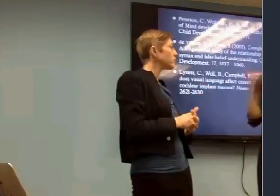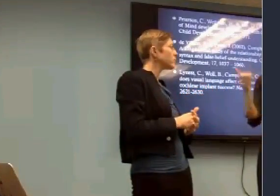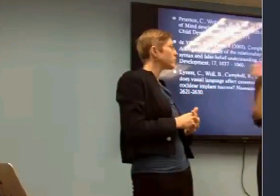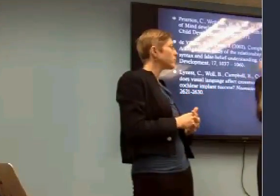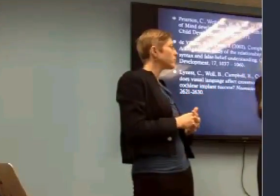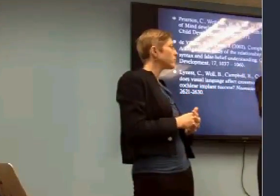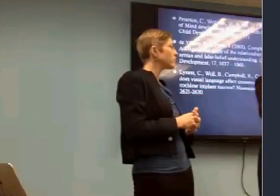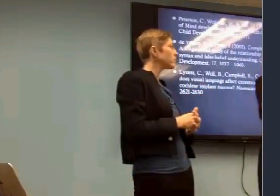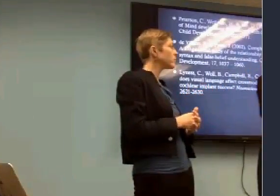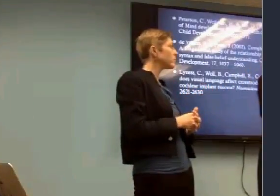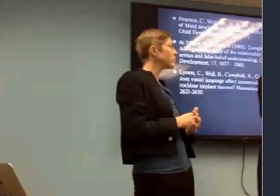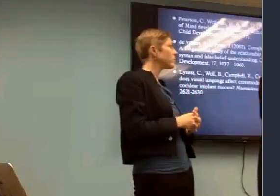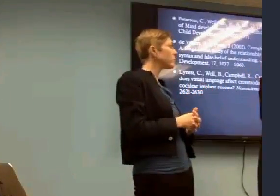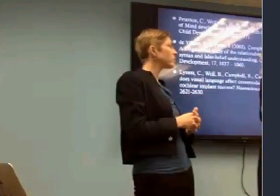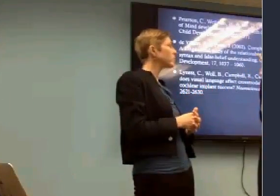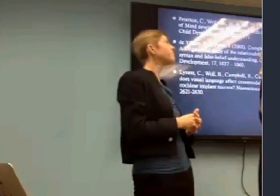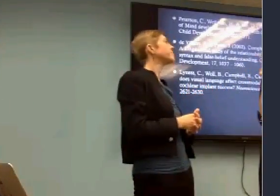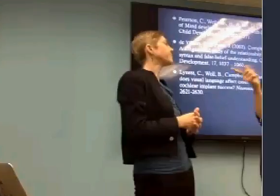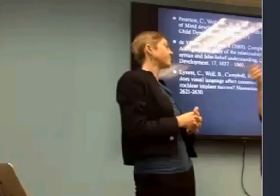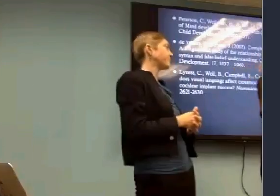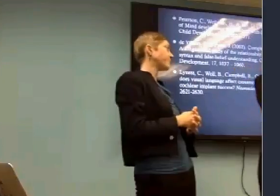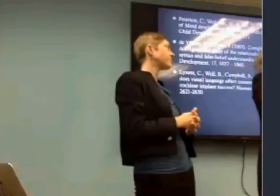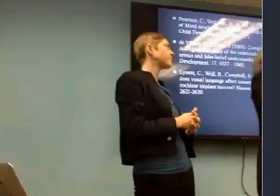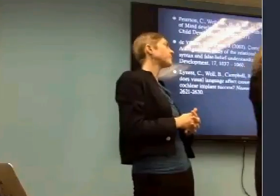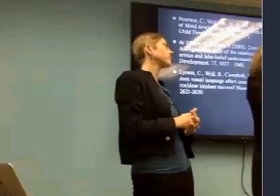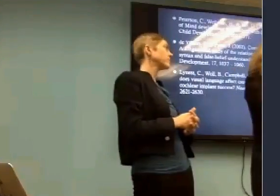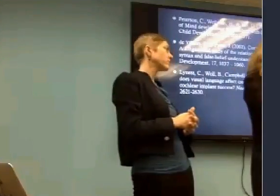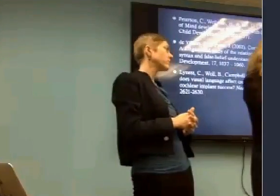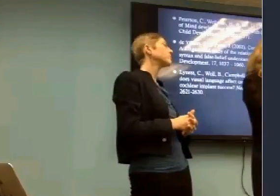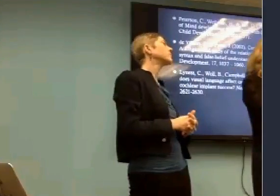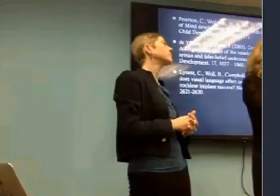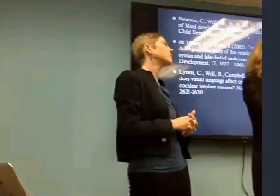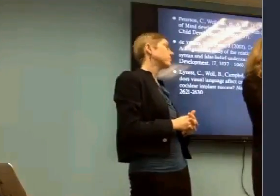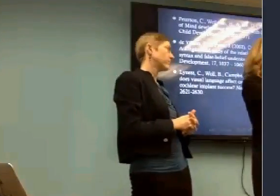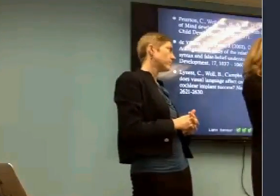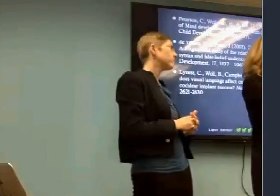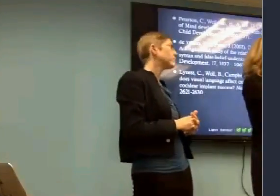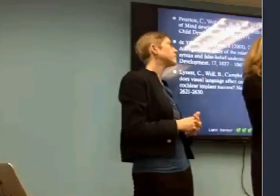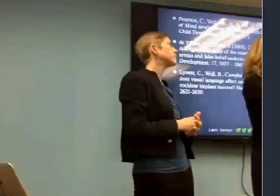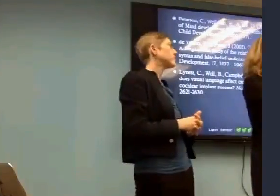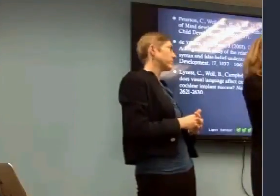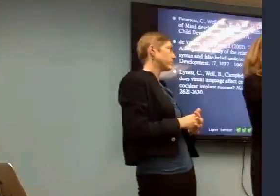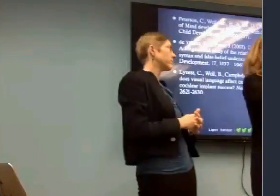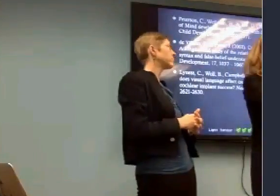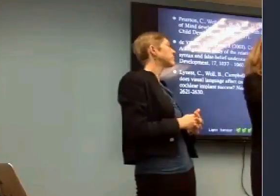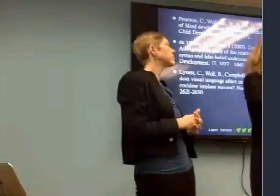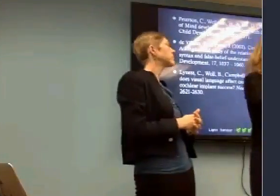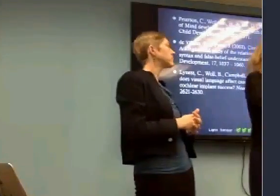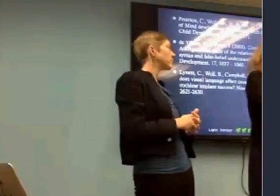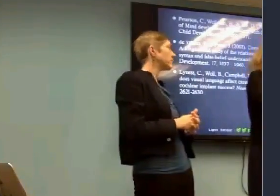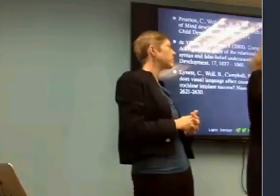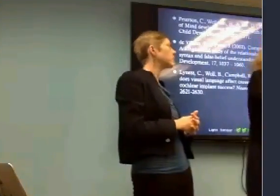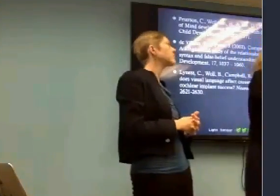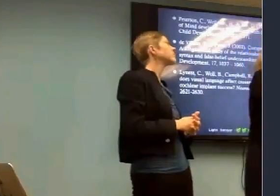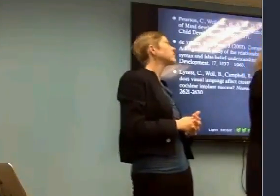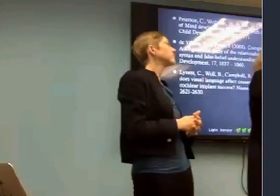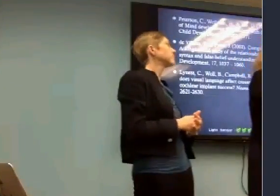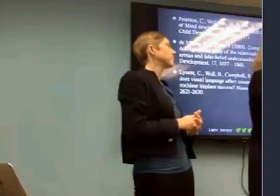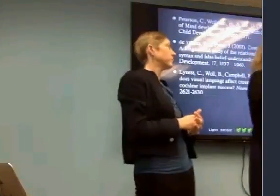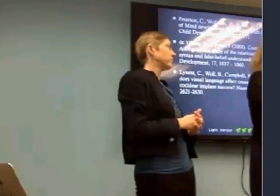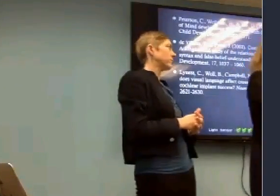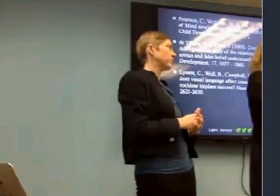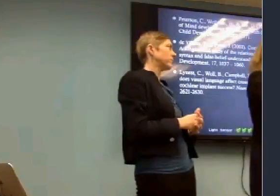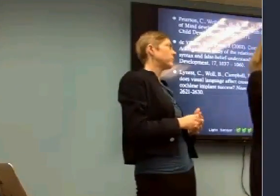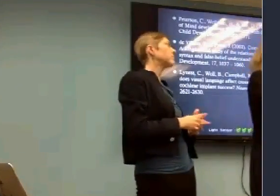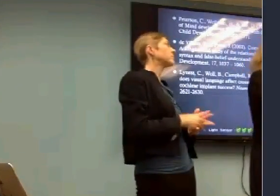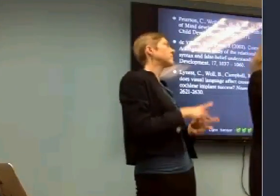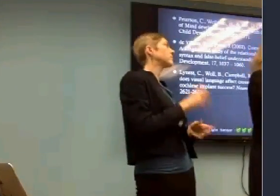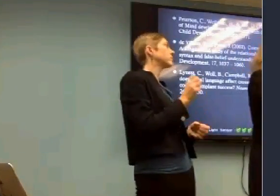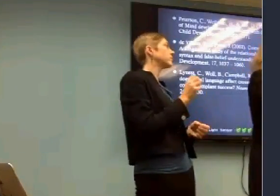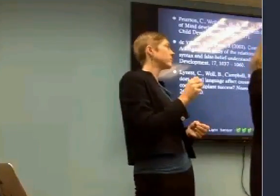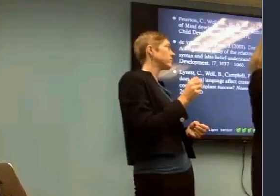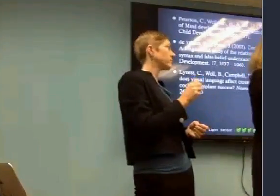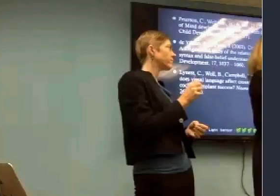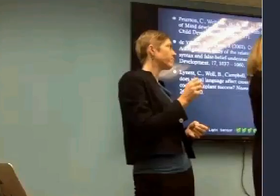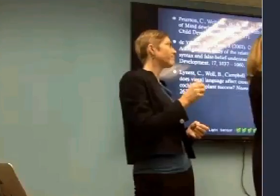ASL and specifically at their structures and how they change? Or is it not